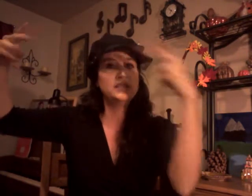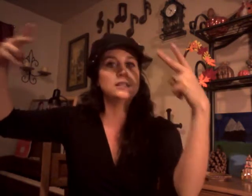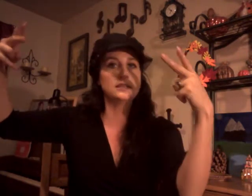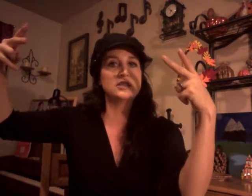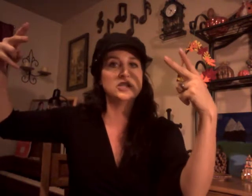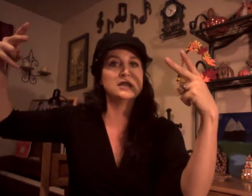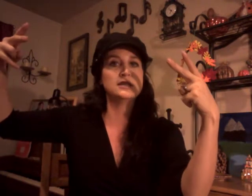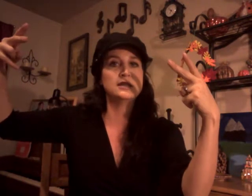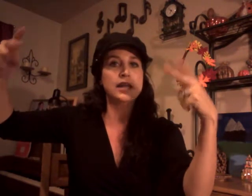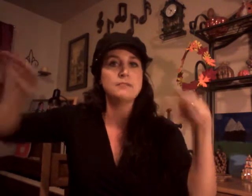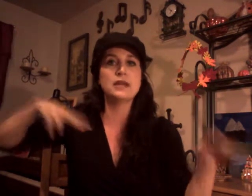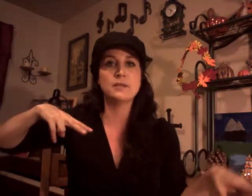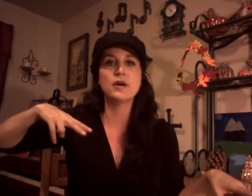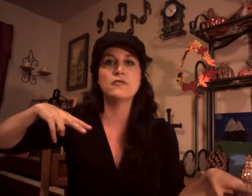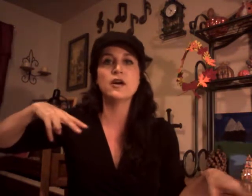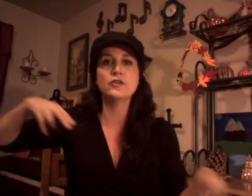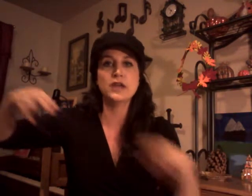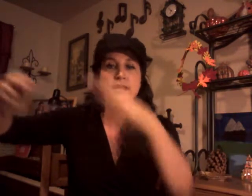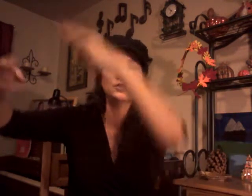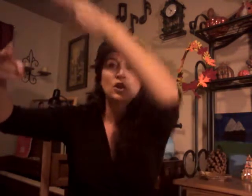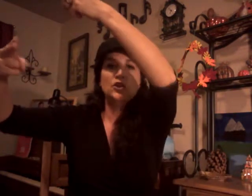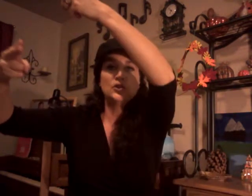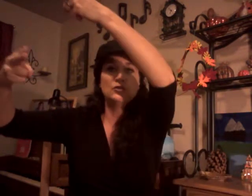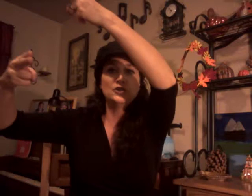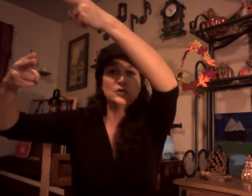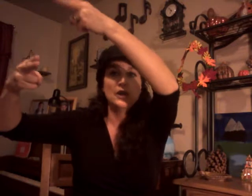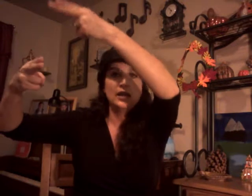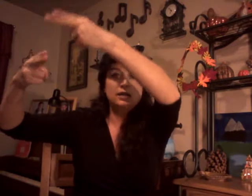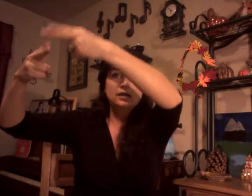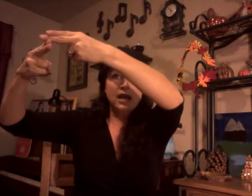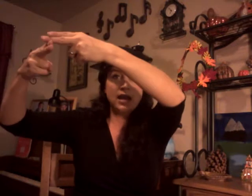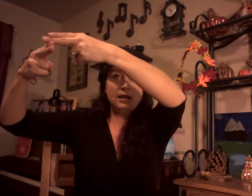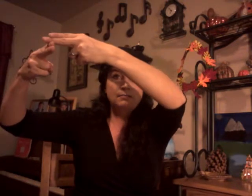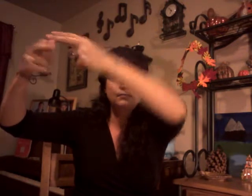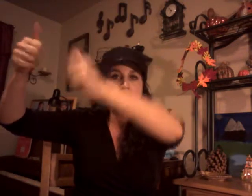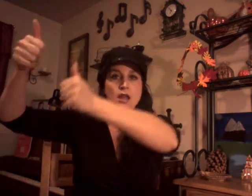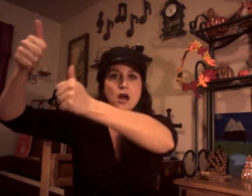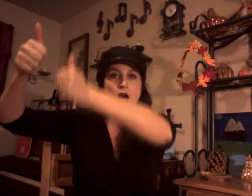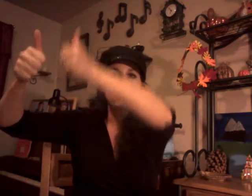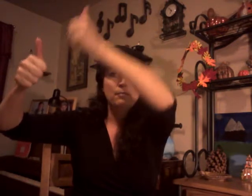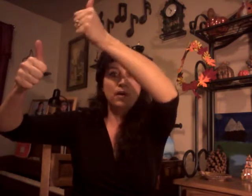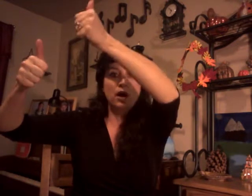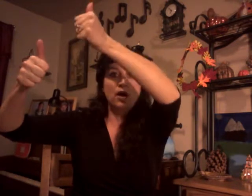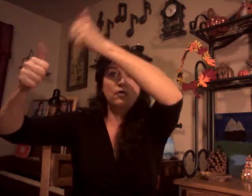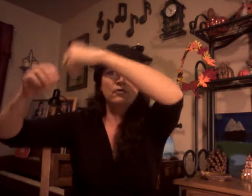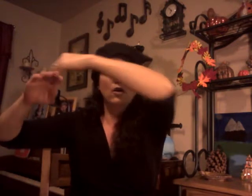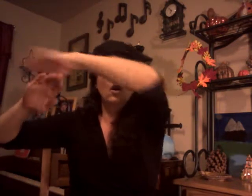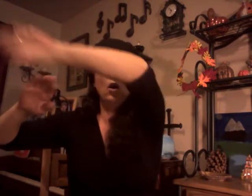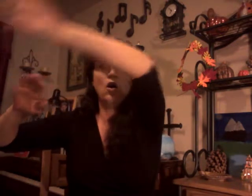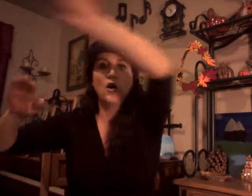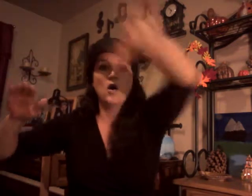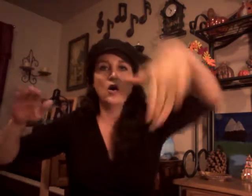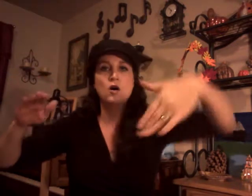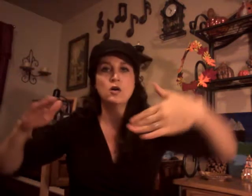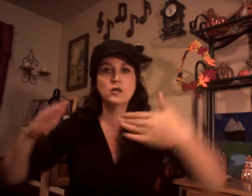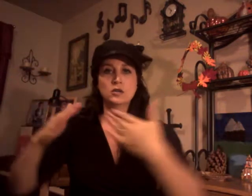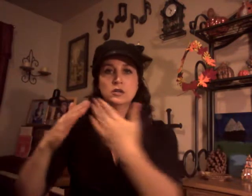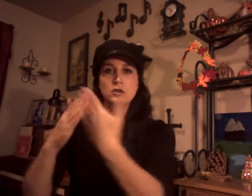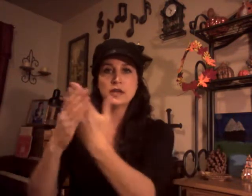physically Jesus' name being above other names. So we'll do name above all. Okay, so